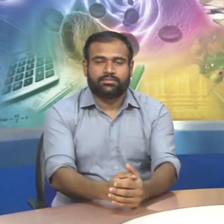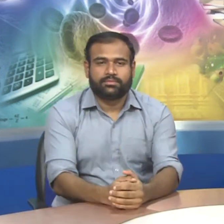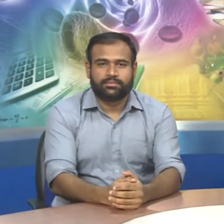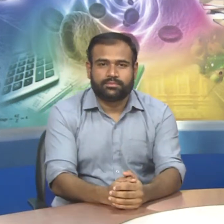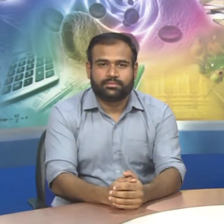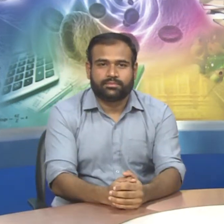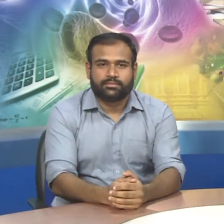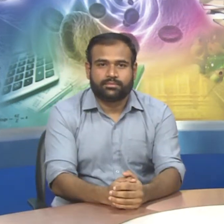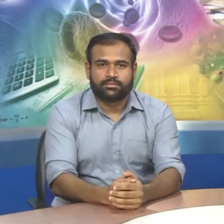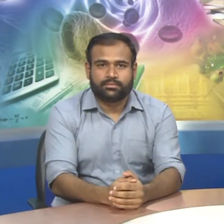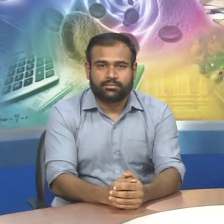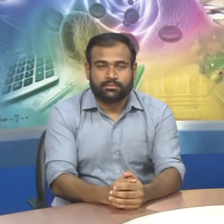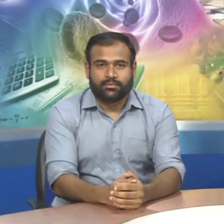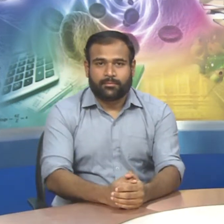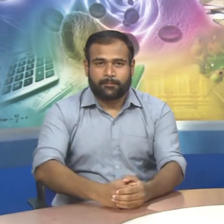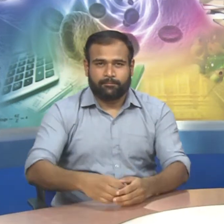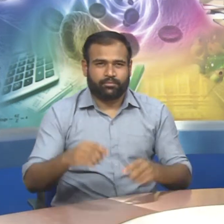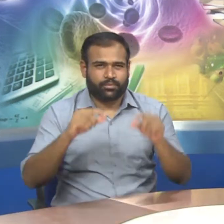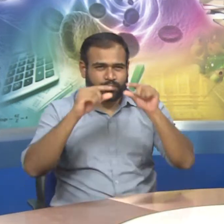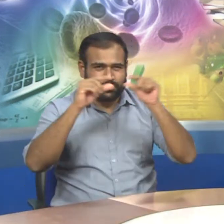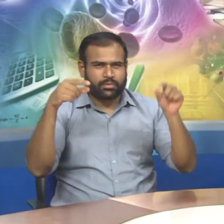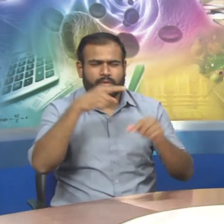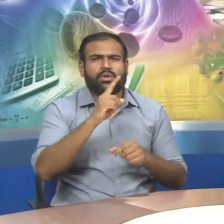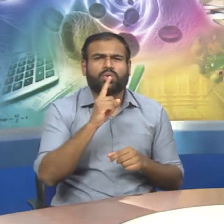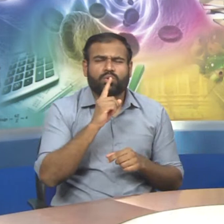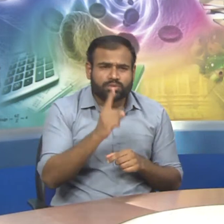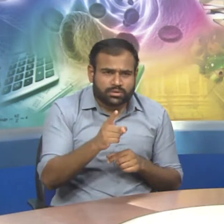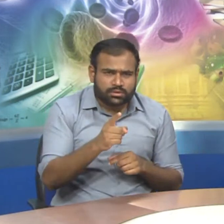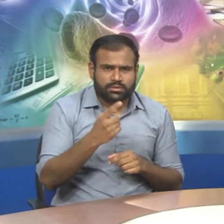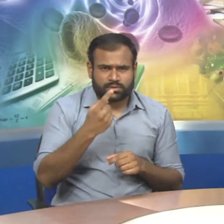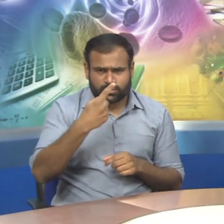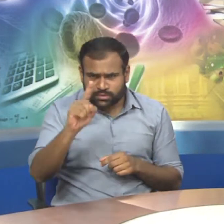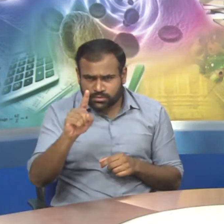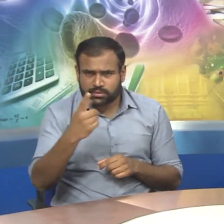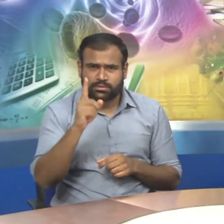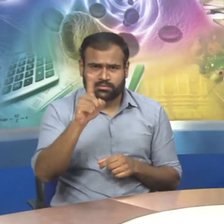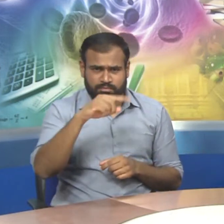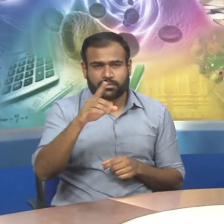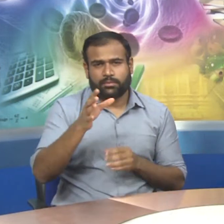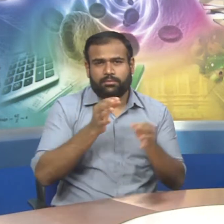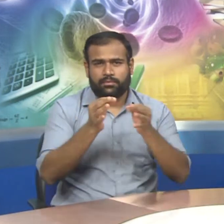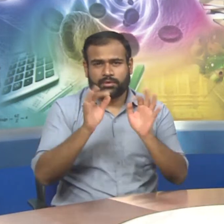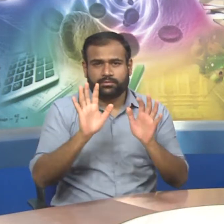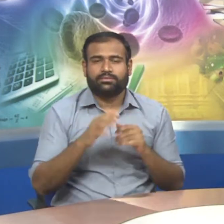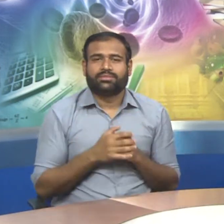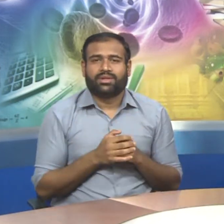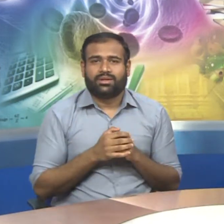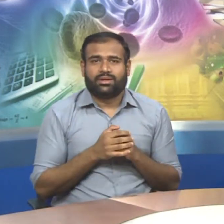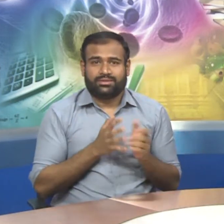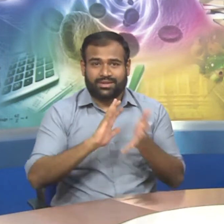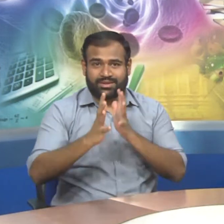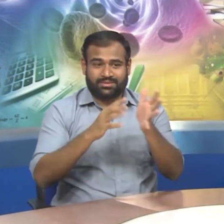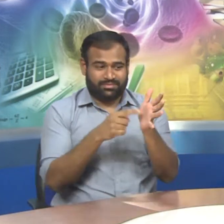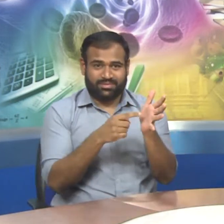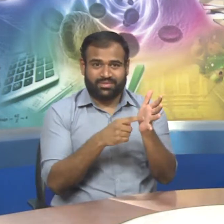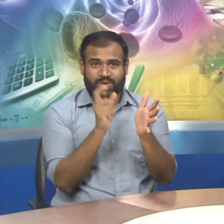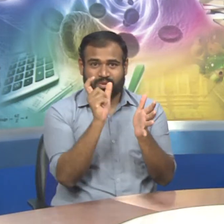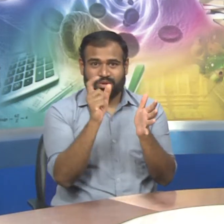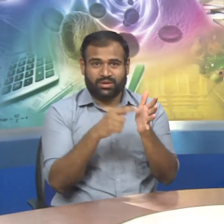Let me show you some exercise question. This is true and false. You have to find yourself whether it is true or